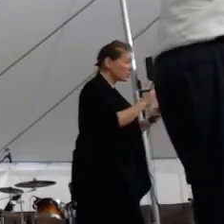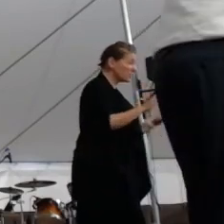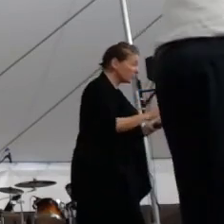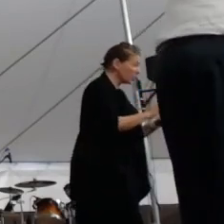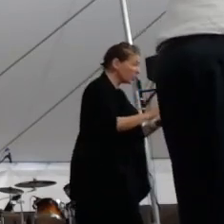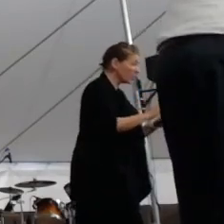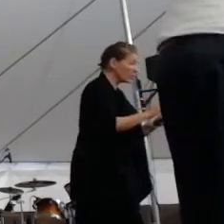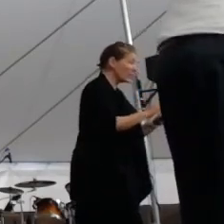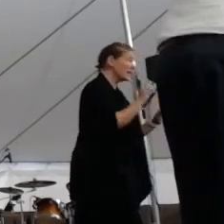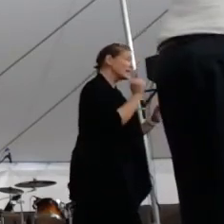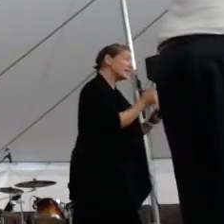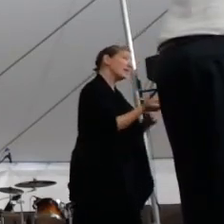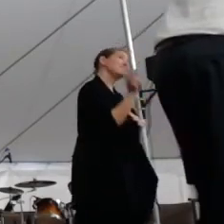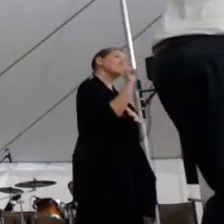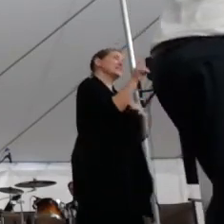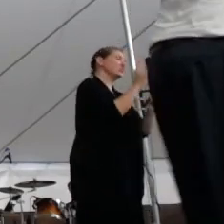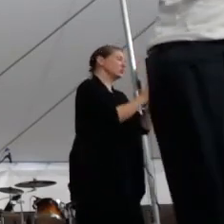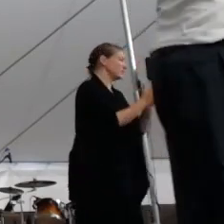Jesus.